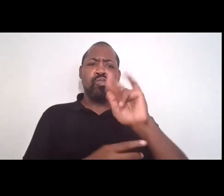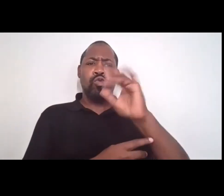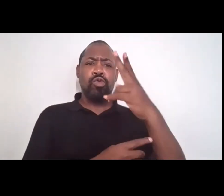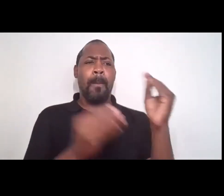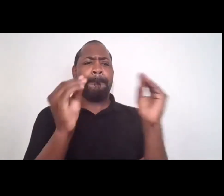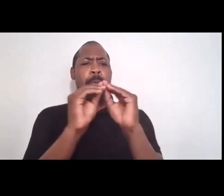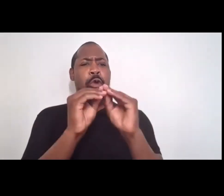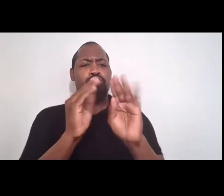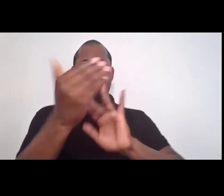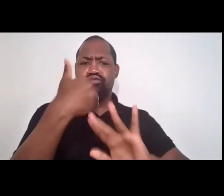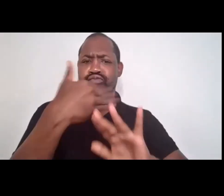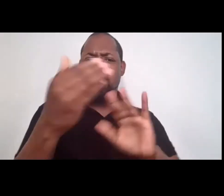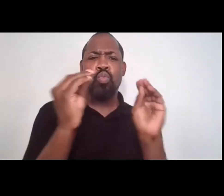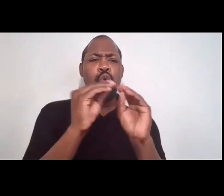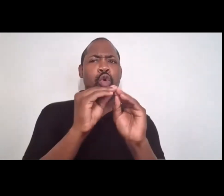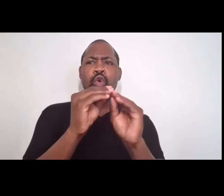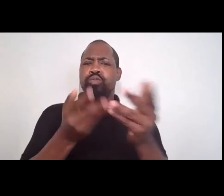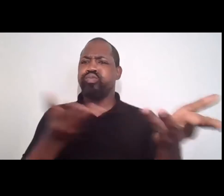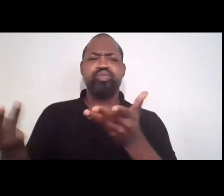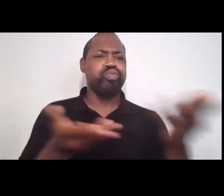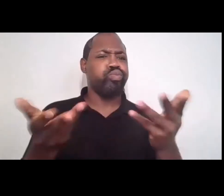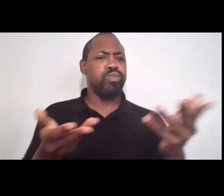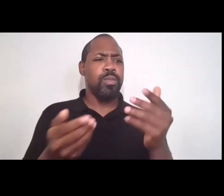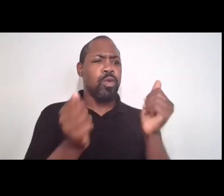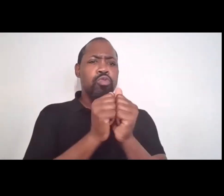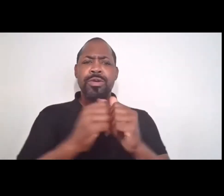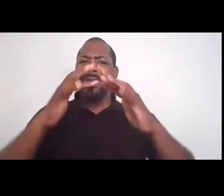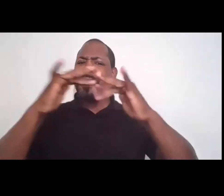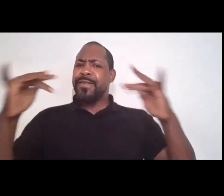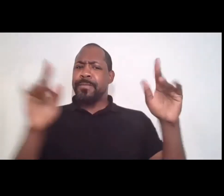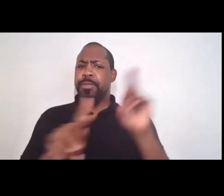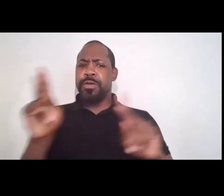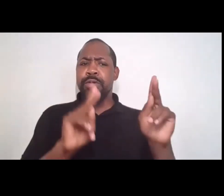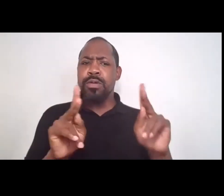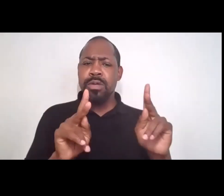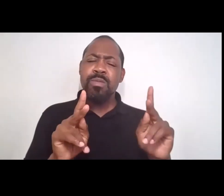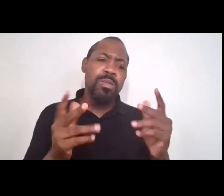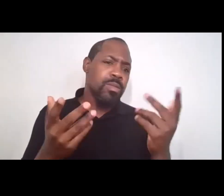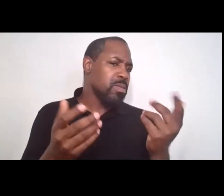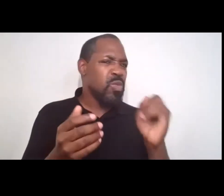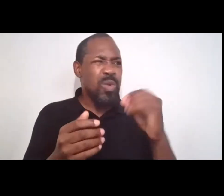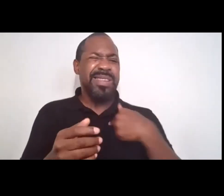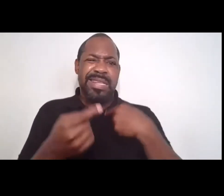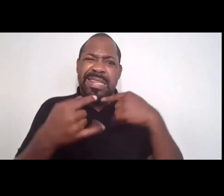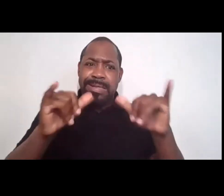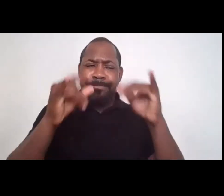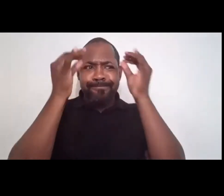support, and have, again, more transparency, more collaboration with those communities so that we do have a colorful and